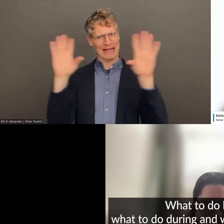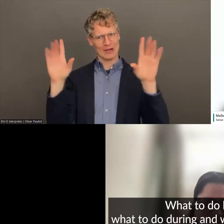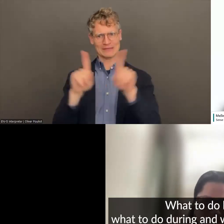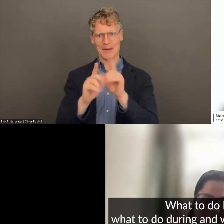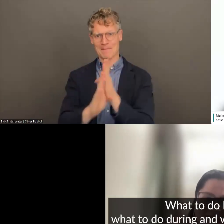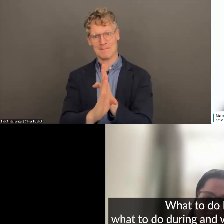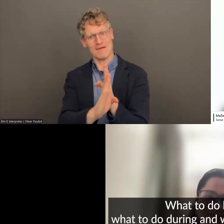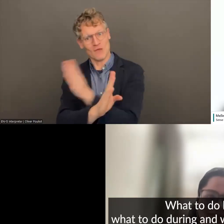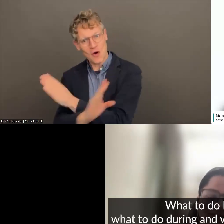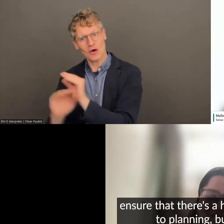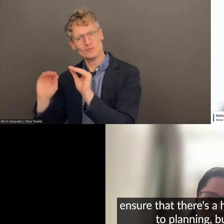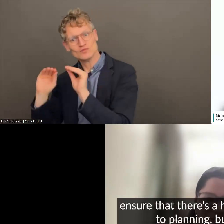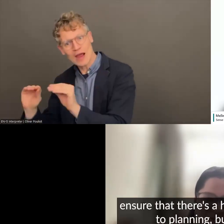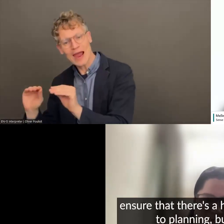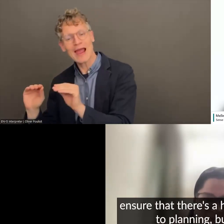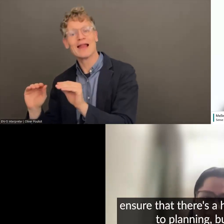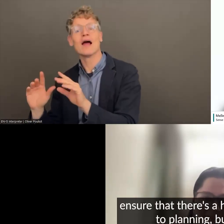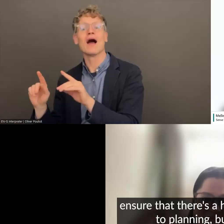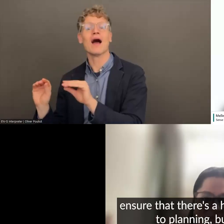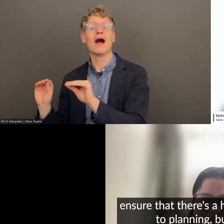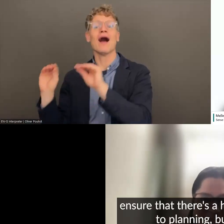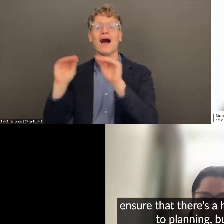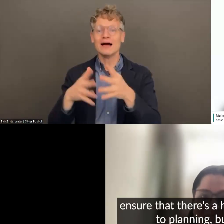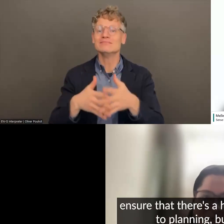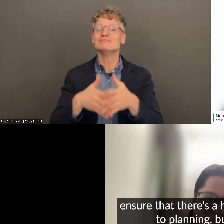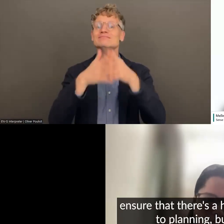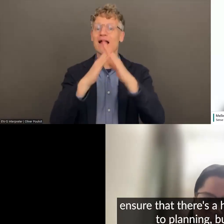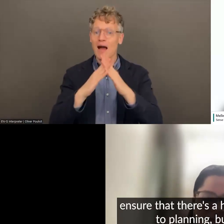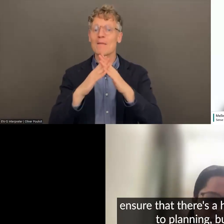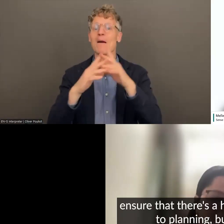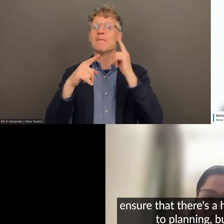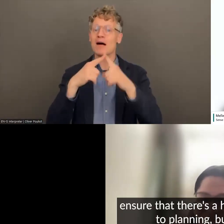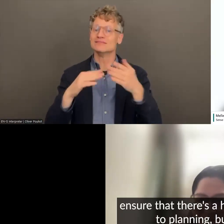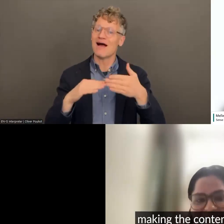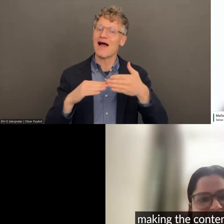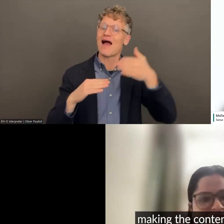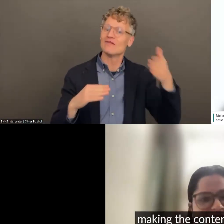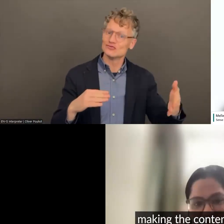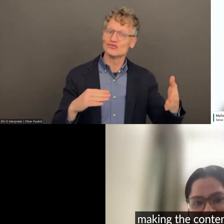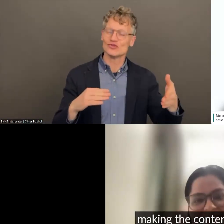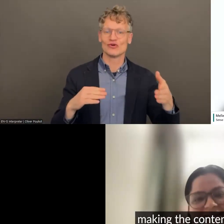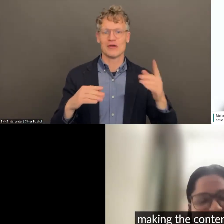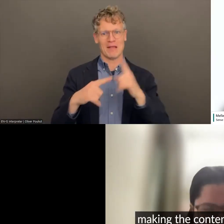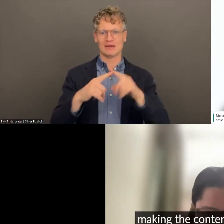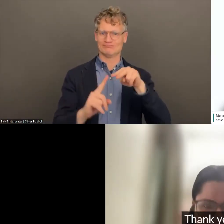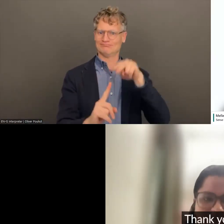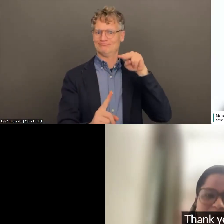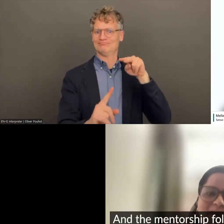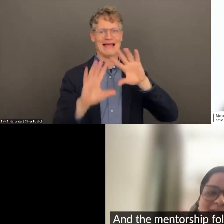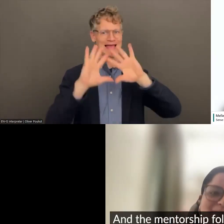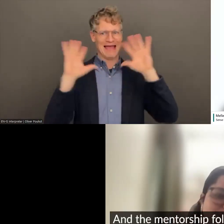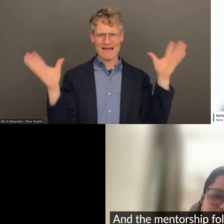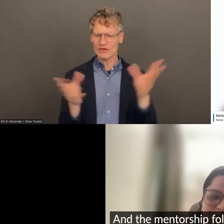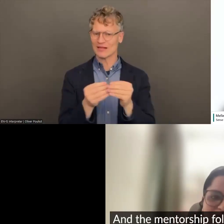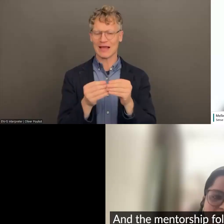during, and what to do after, to ensure that there's a holistic approach to planning, budgeting, making the content accessible. Thank you,